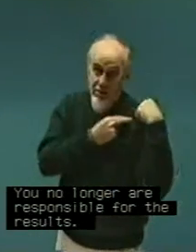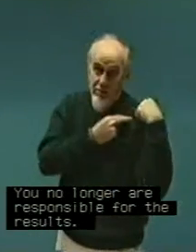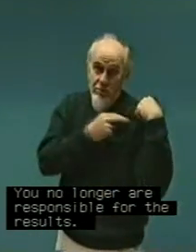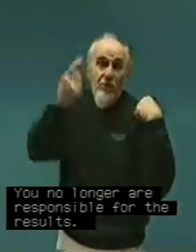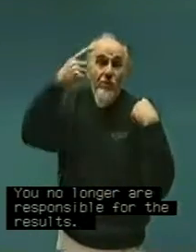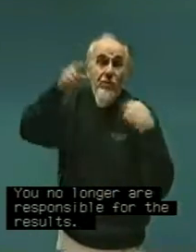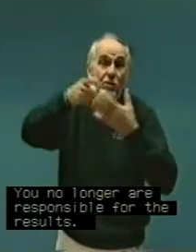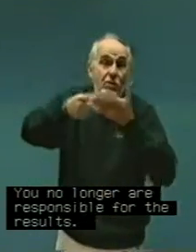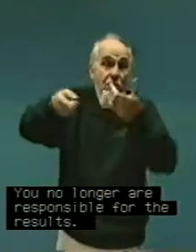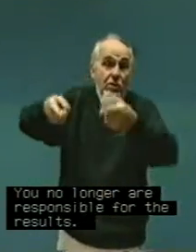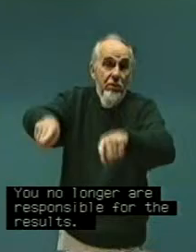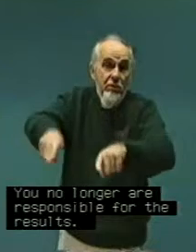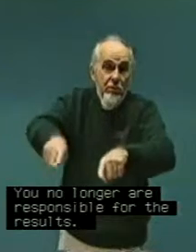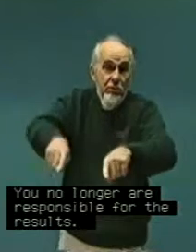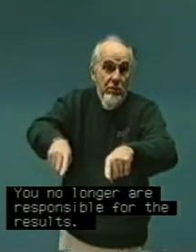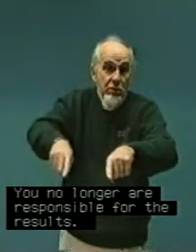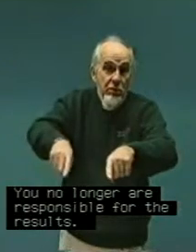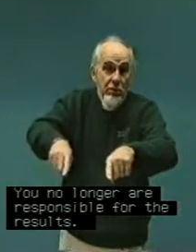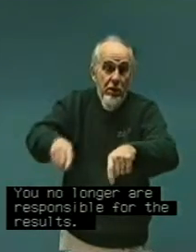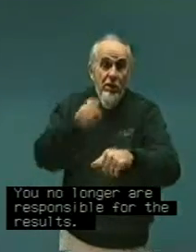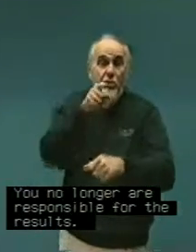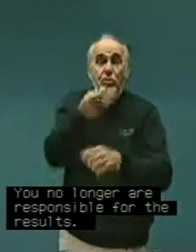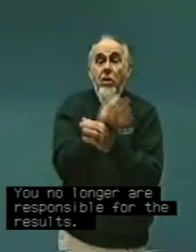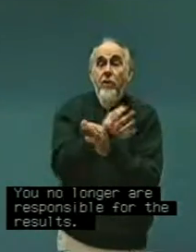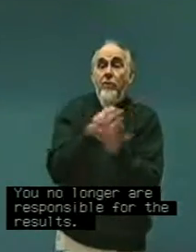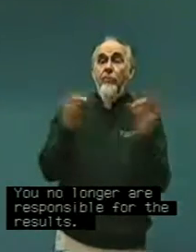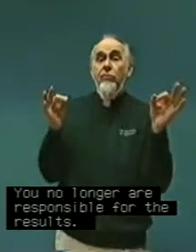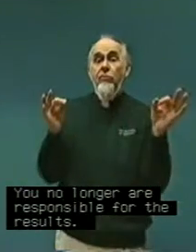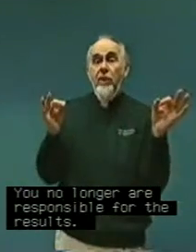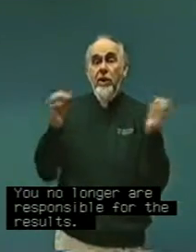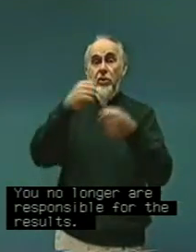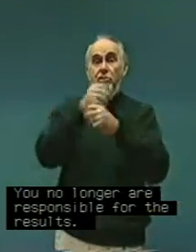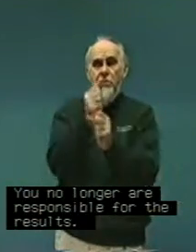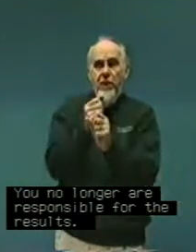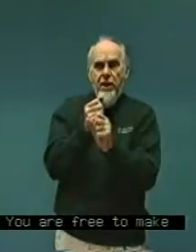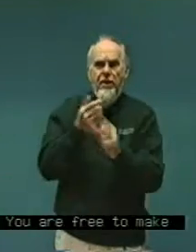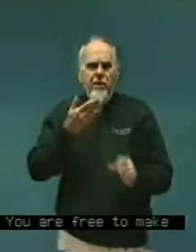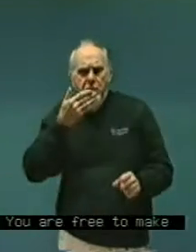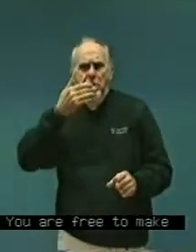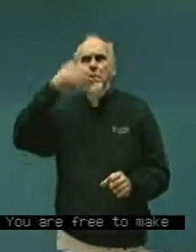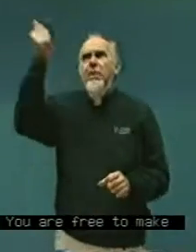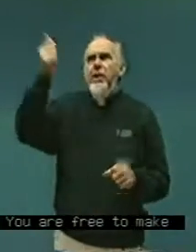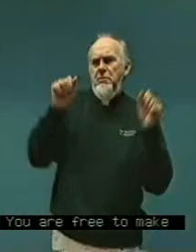responsible for the results. You are